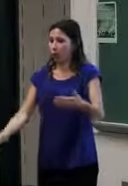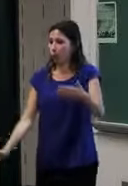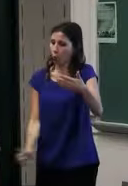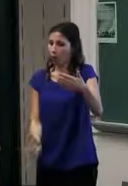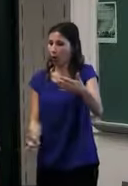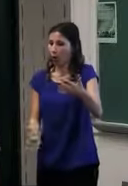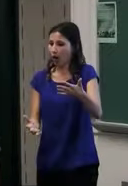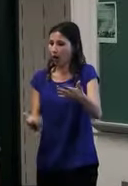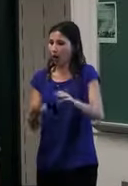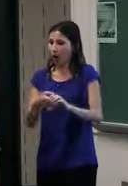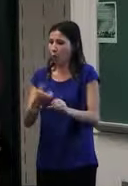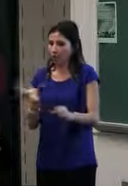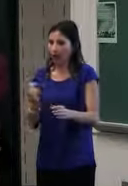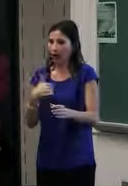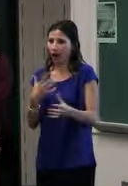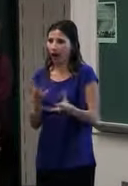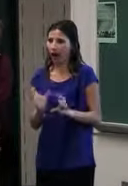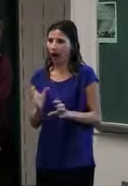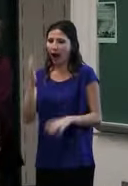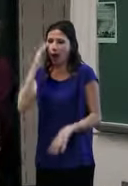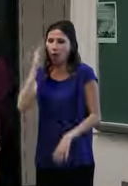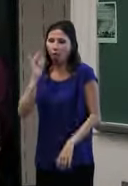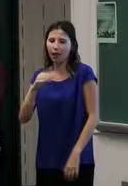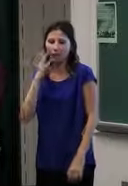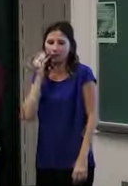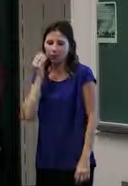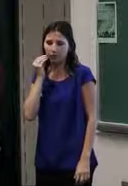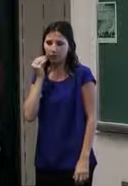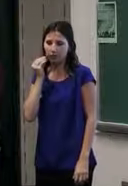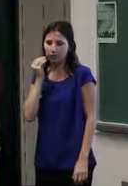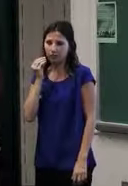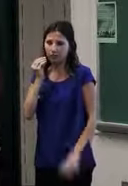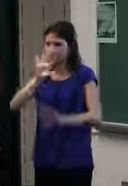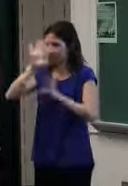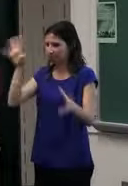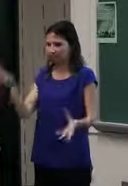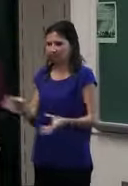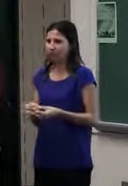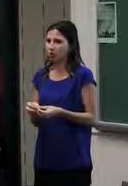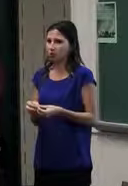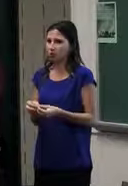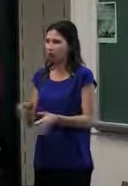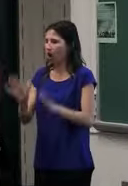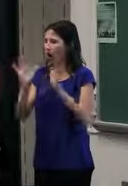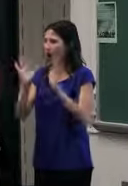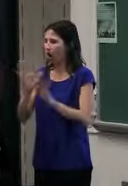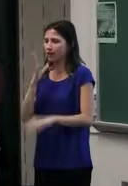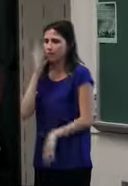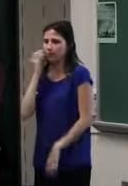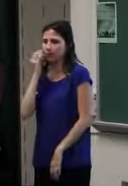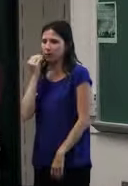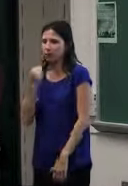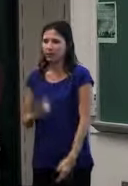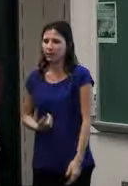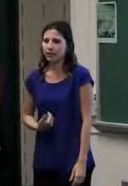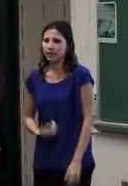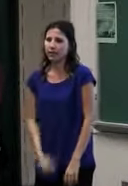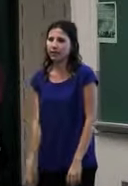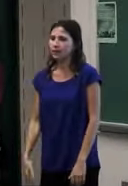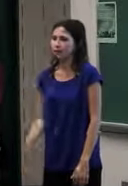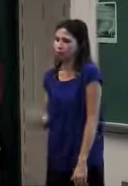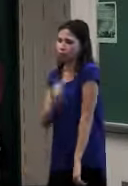to quit almost. It was just overall just an amazing experience. Strong was just the best thing that ever could have happened